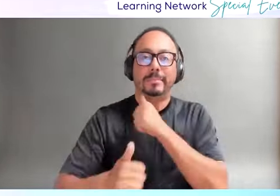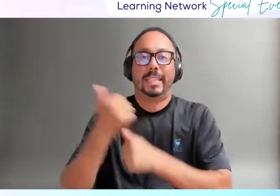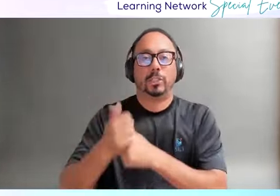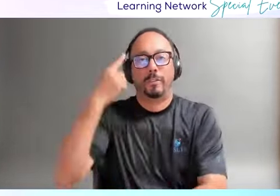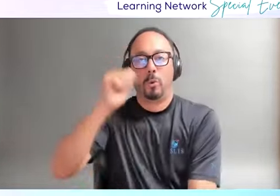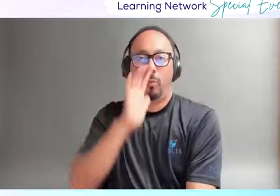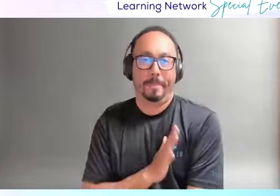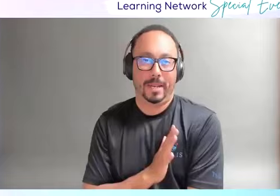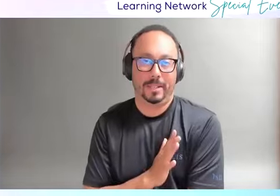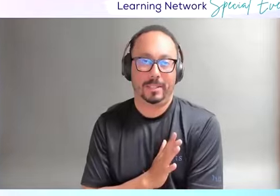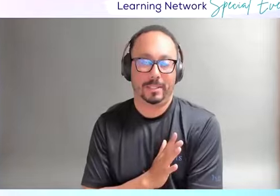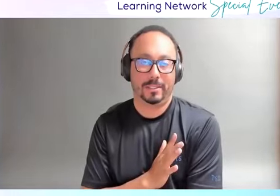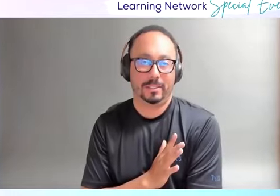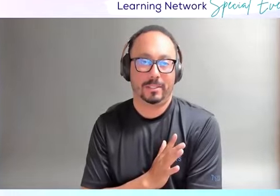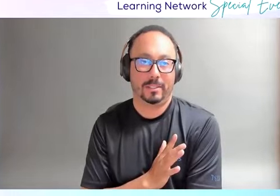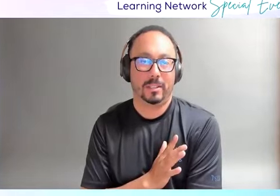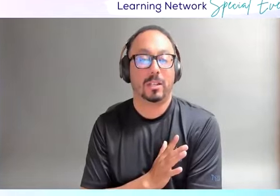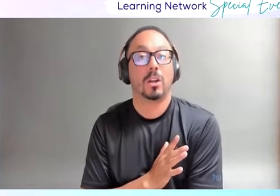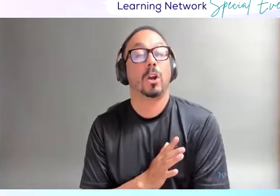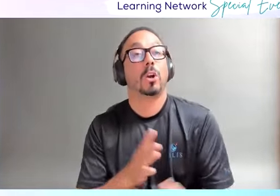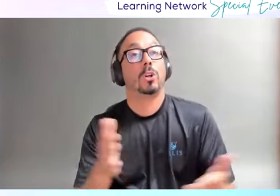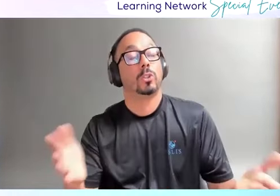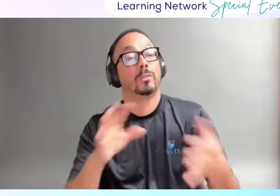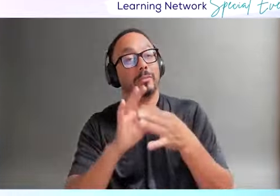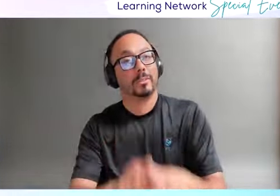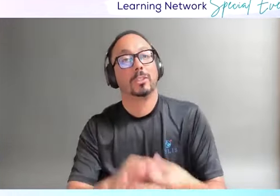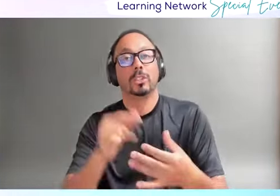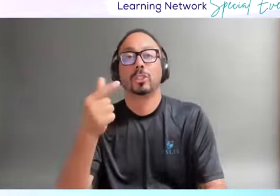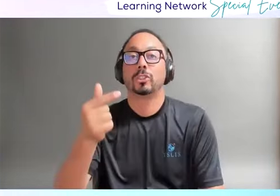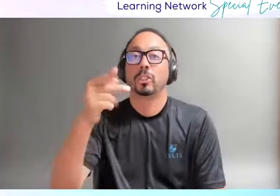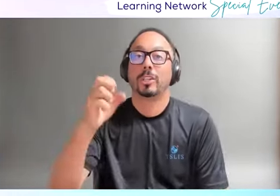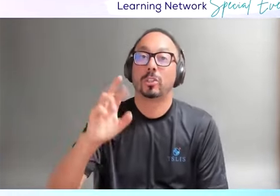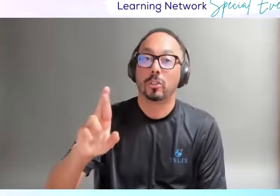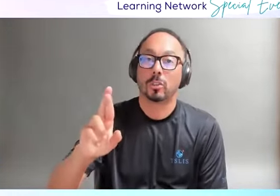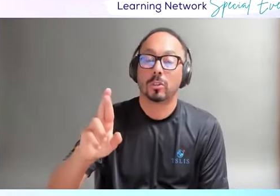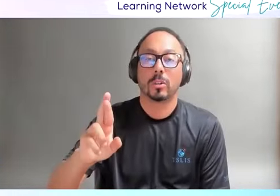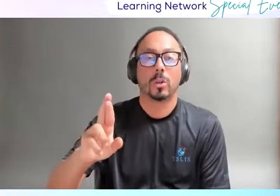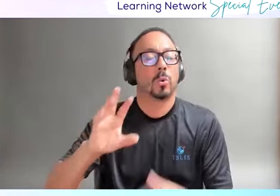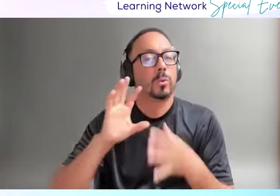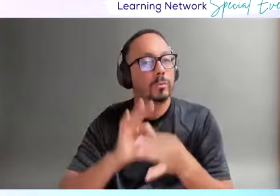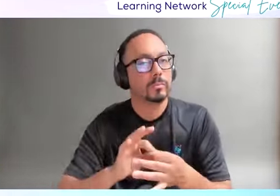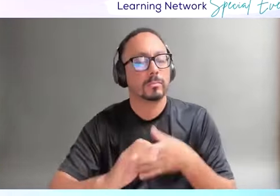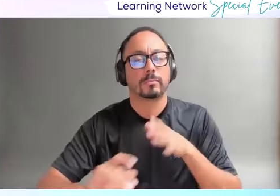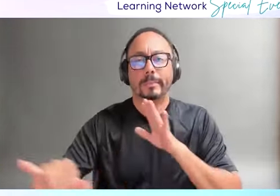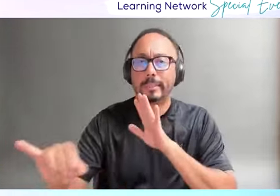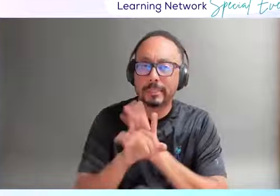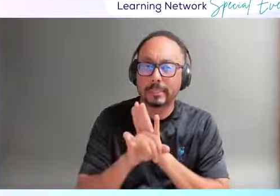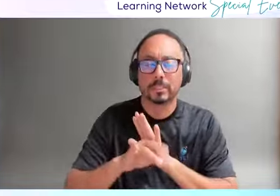like to think about issues such as gendered relations, gender identity, roles, and institutionalized